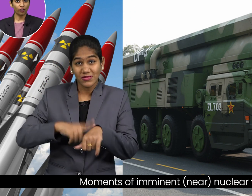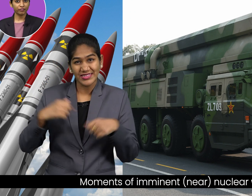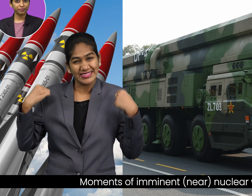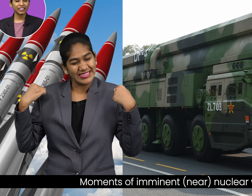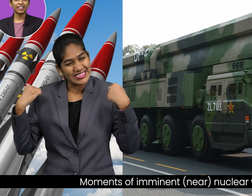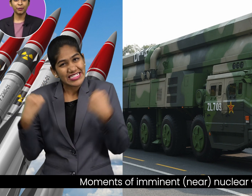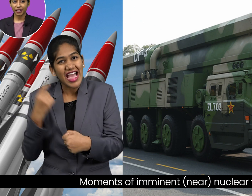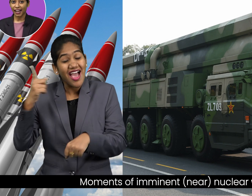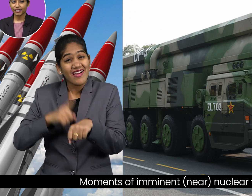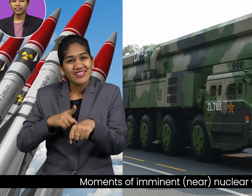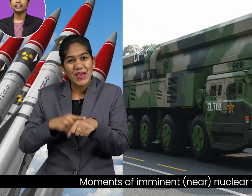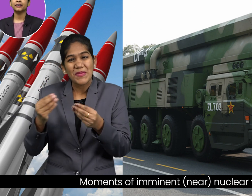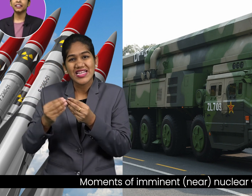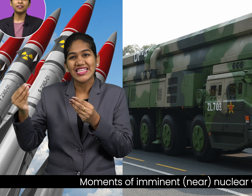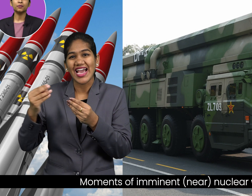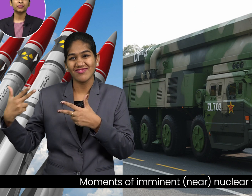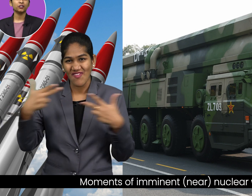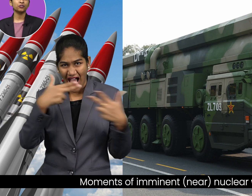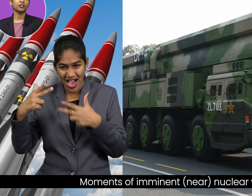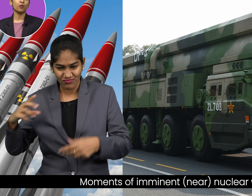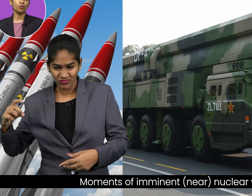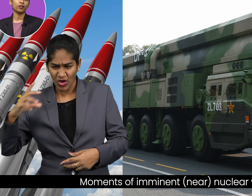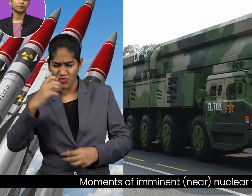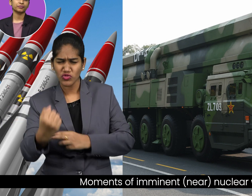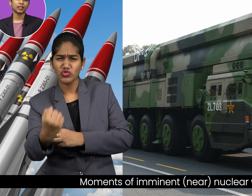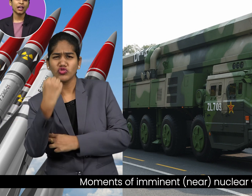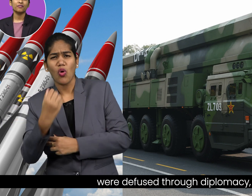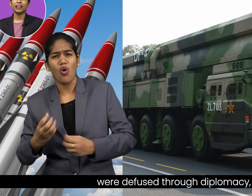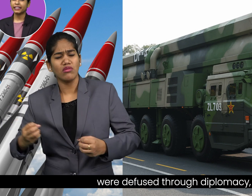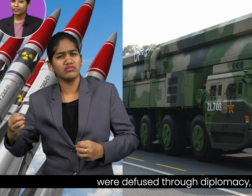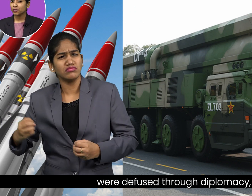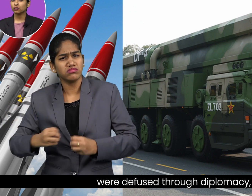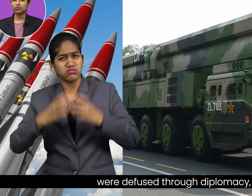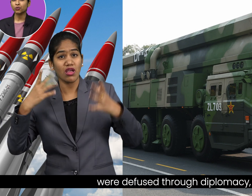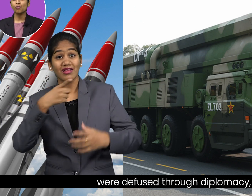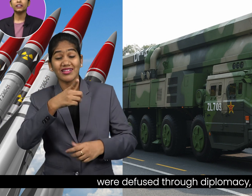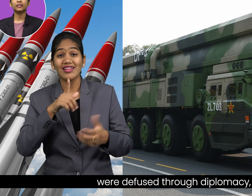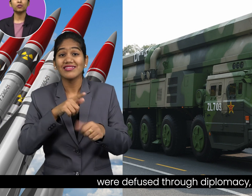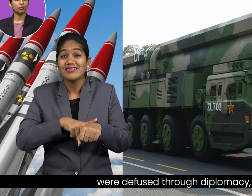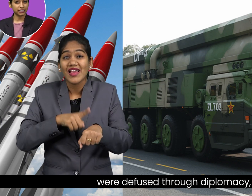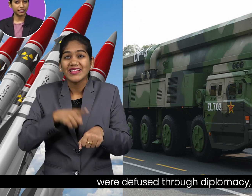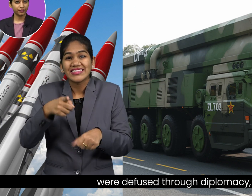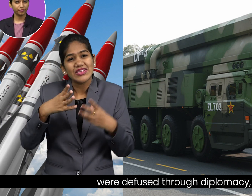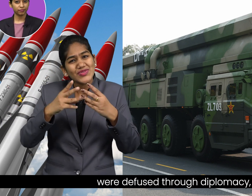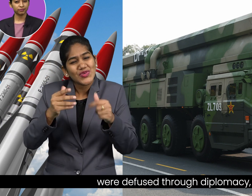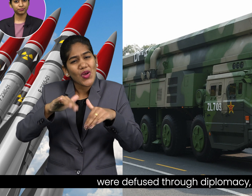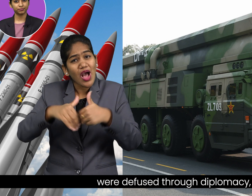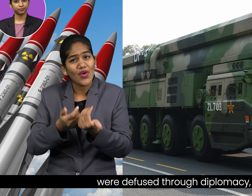Moments of imminent, near nuclear war were diffused through